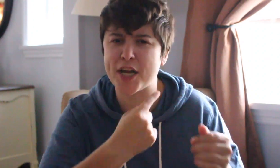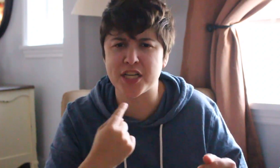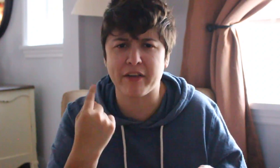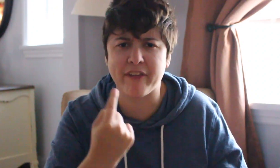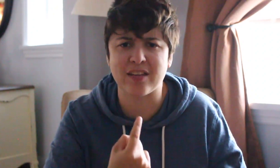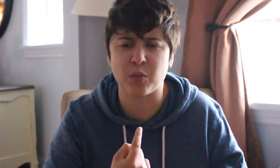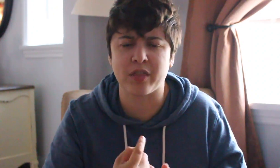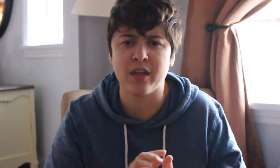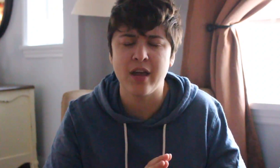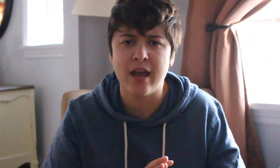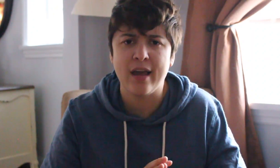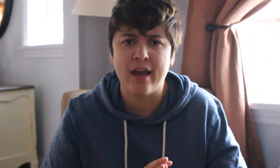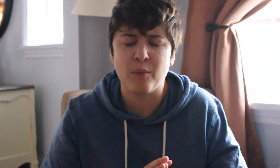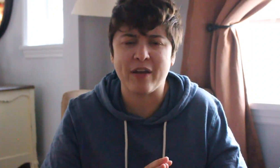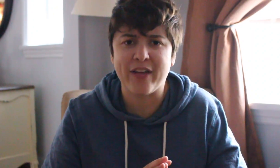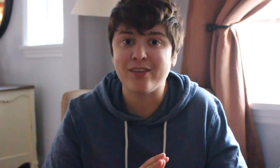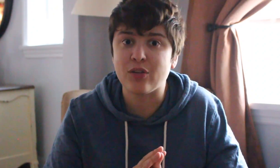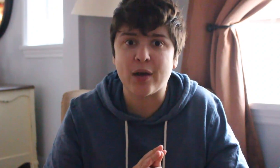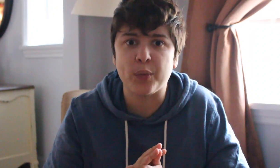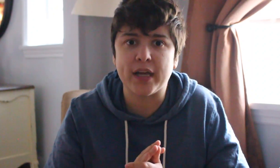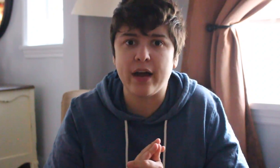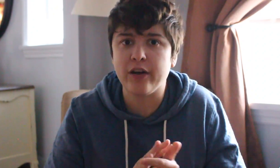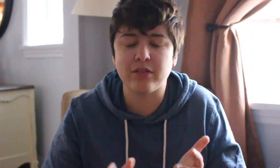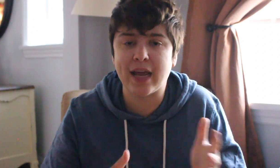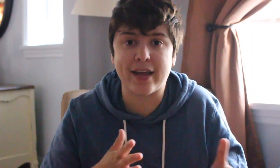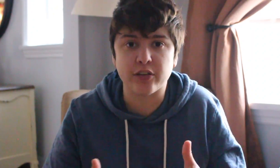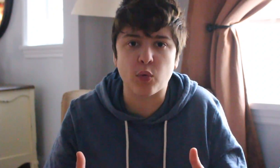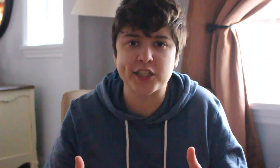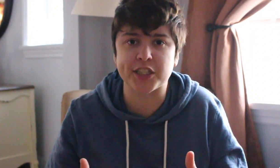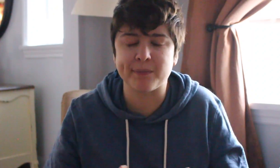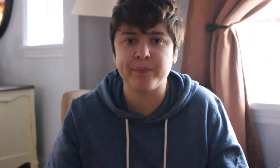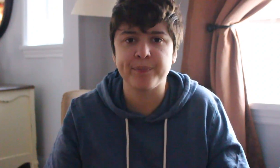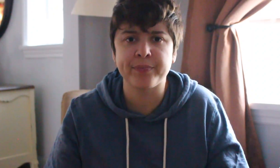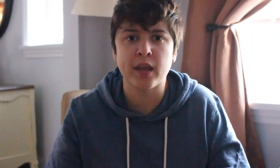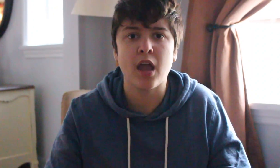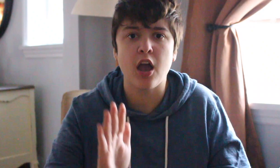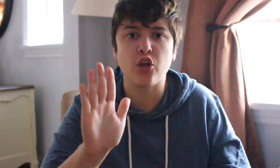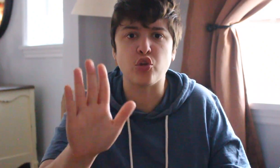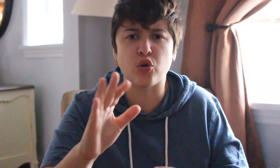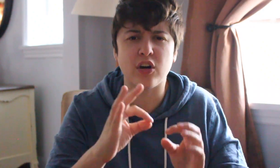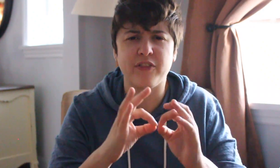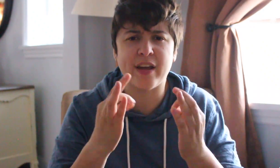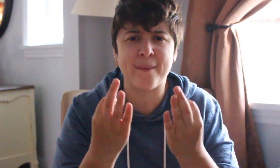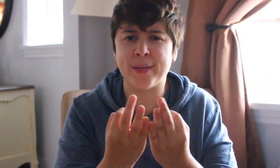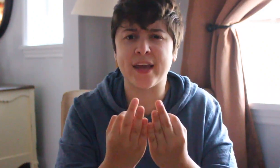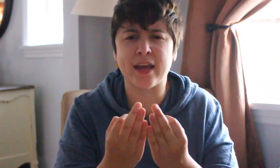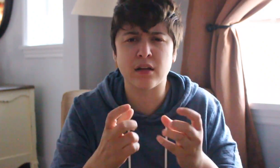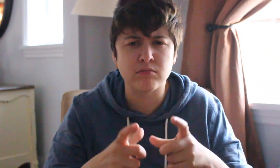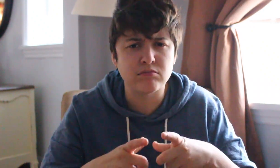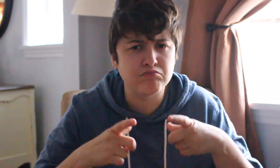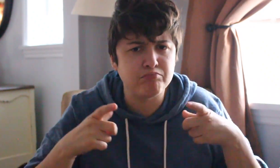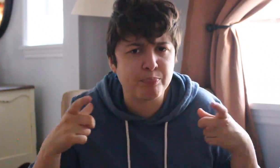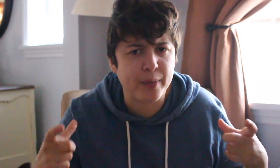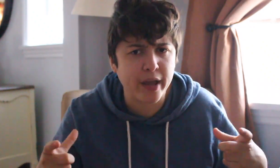questioning face with my face so that we understand that it's a question. Is your family big?